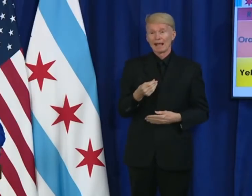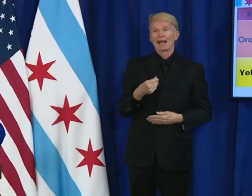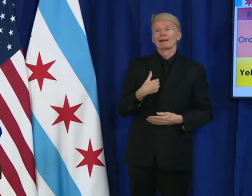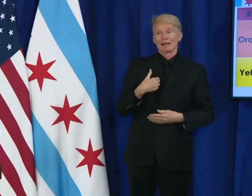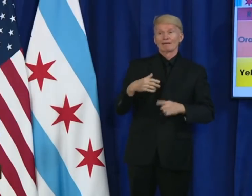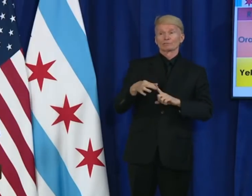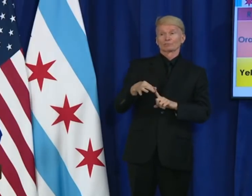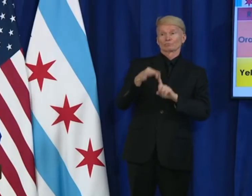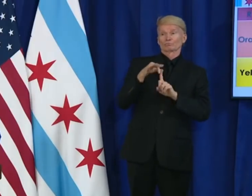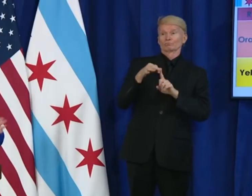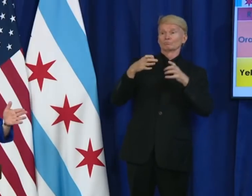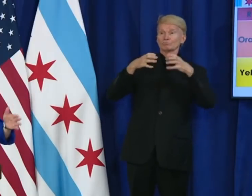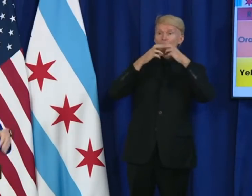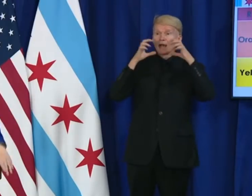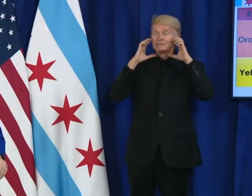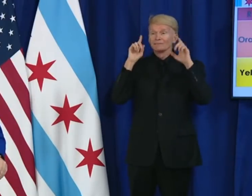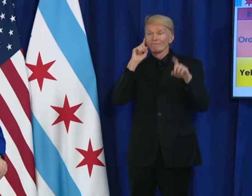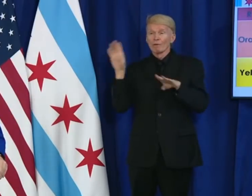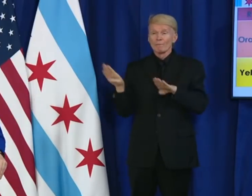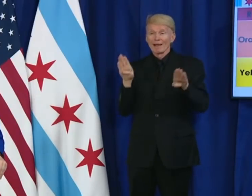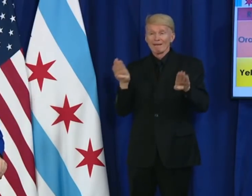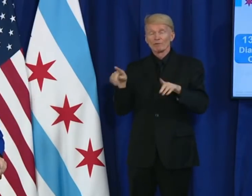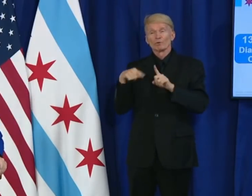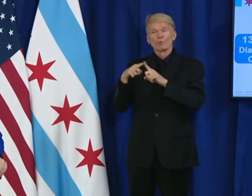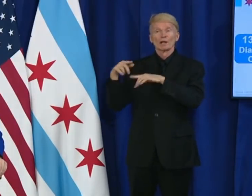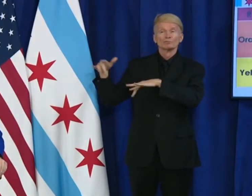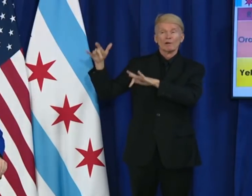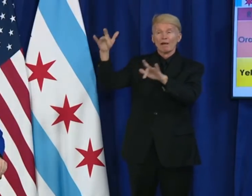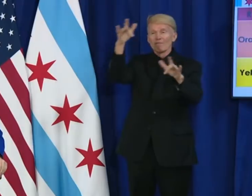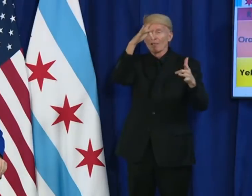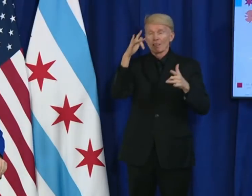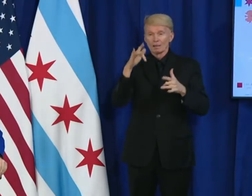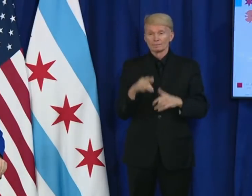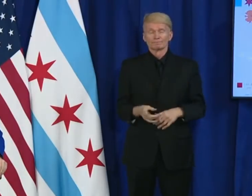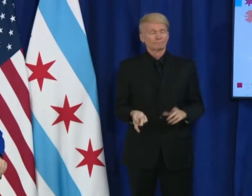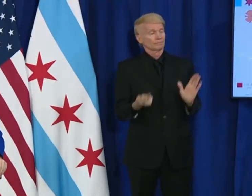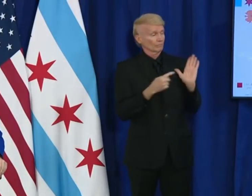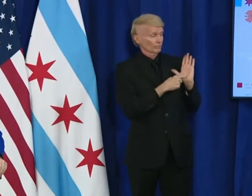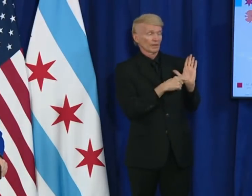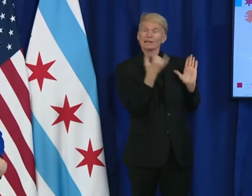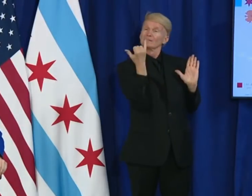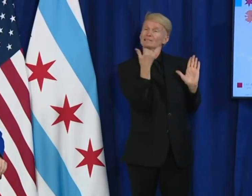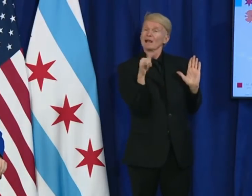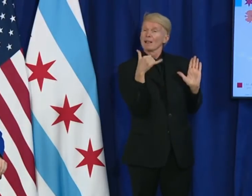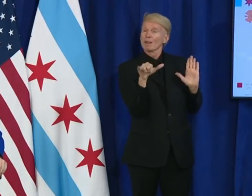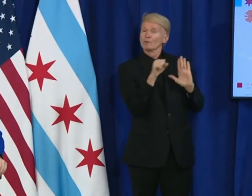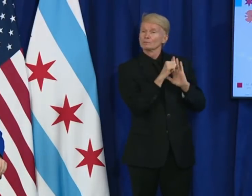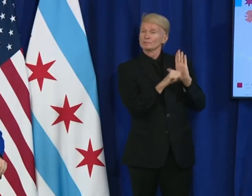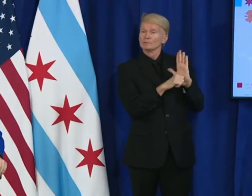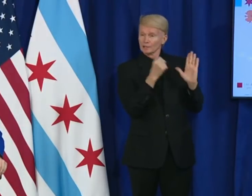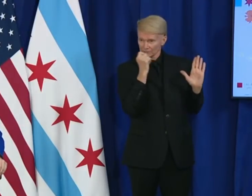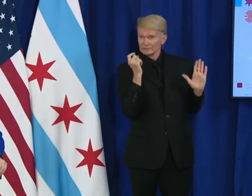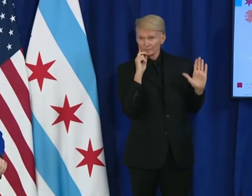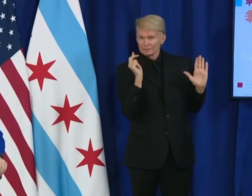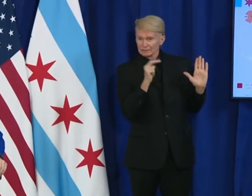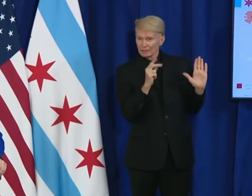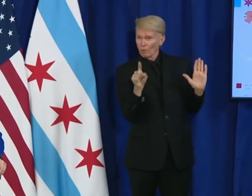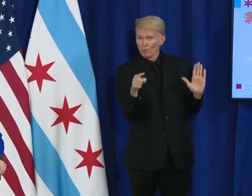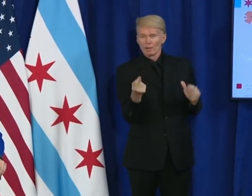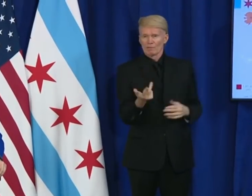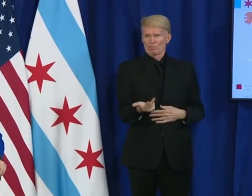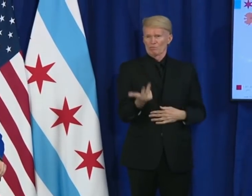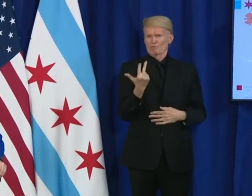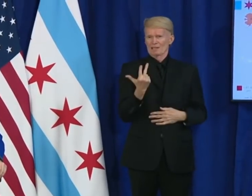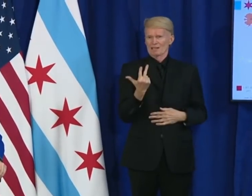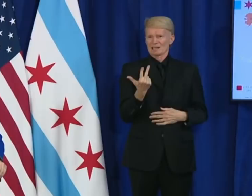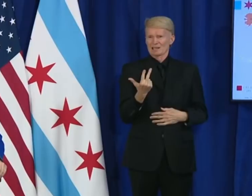gatherings. And then our yellow states, if we go back just to look at the map again, you'll see there are only 3 states